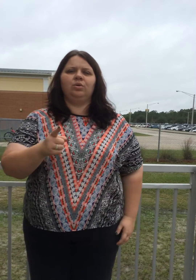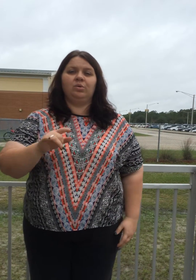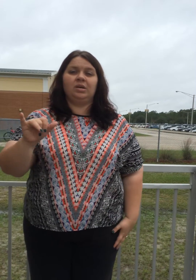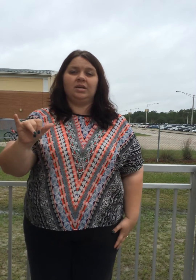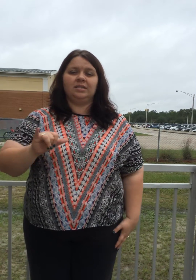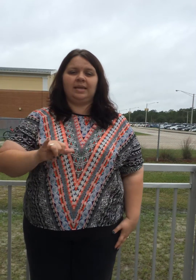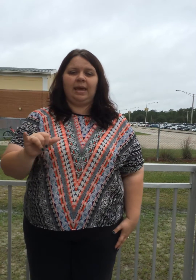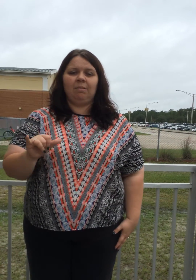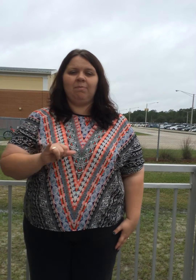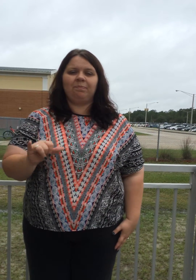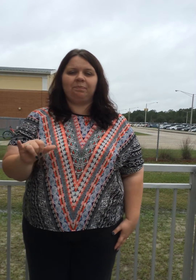you same,